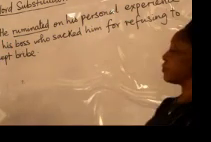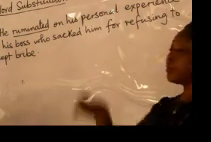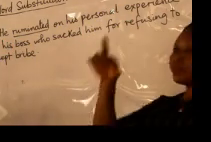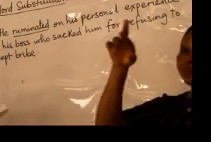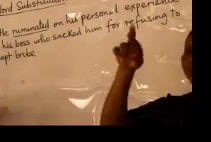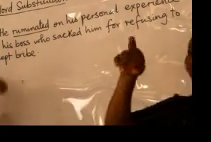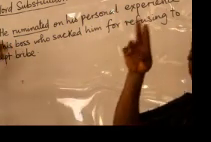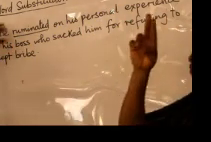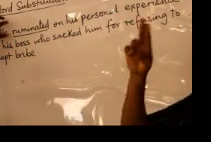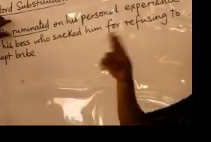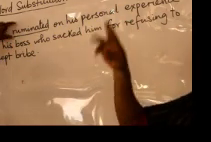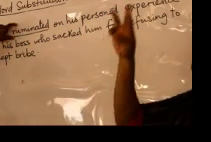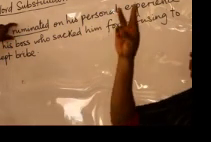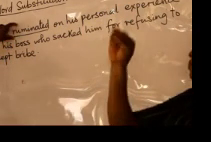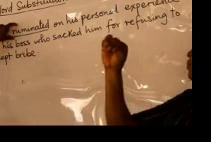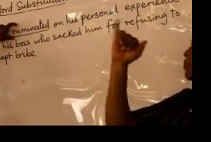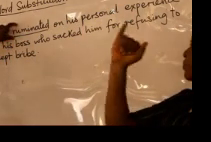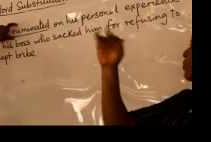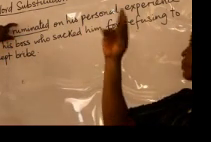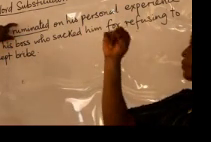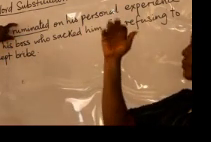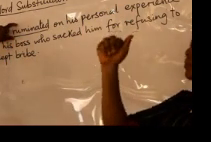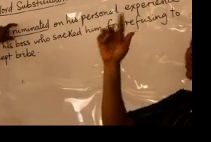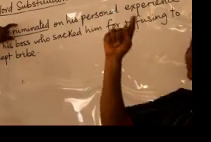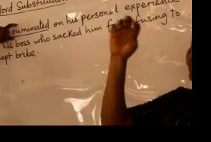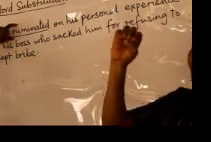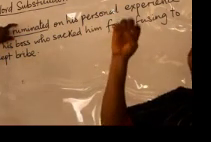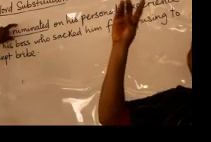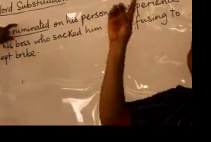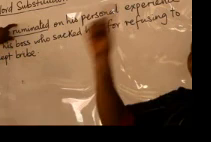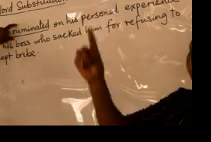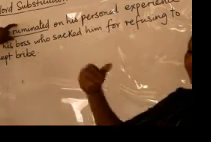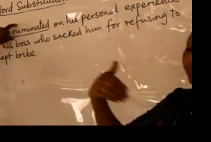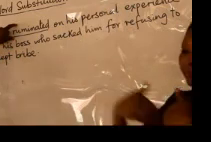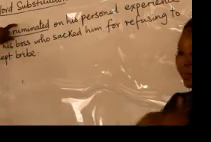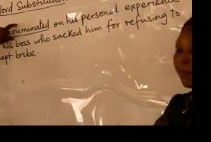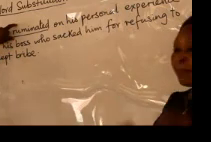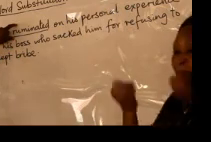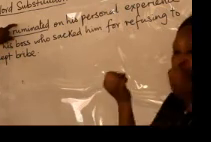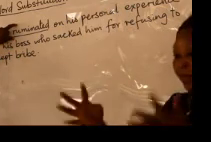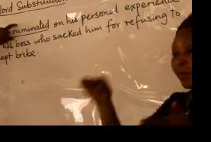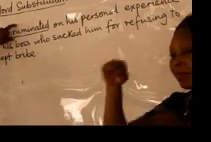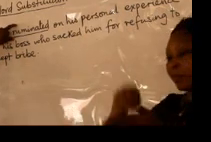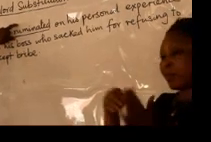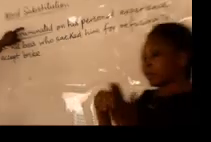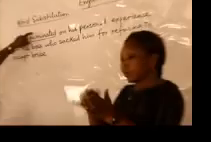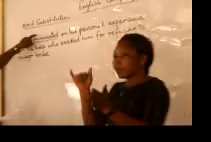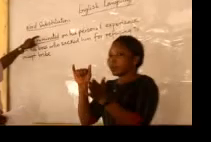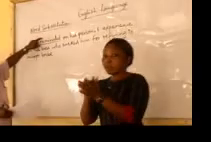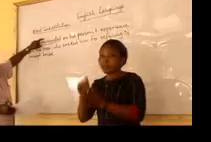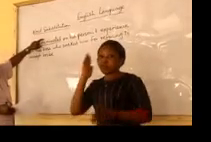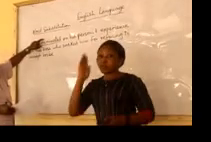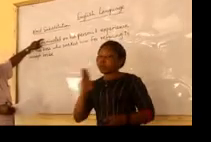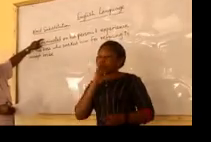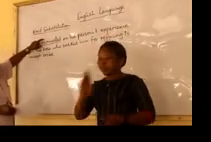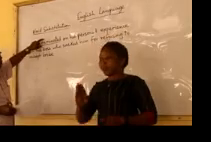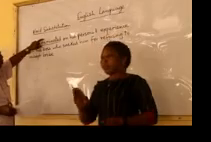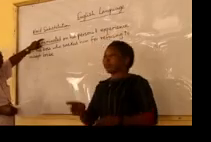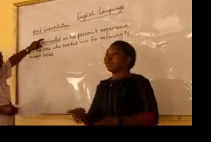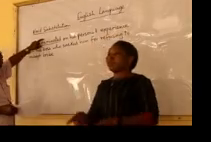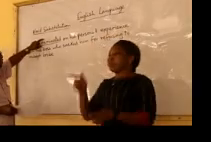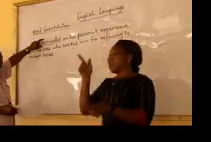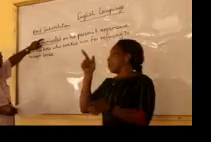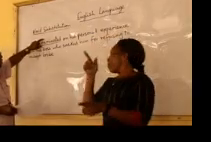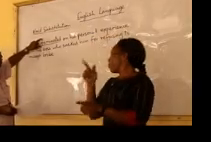Ruminated has a lot of meanings that will be appropriate